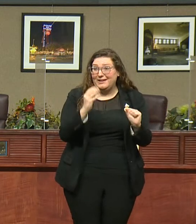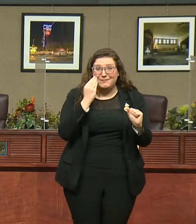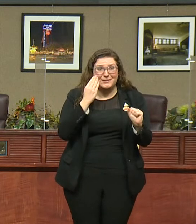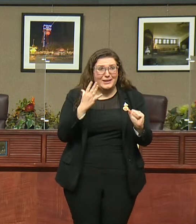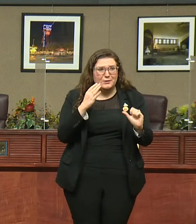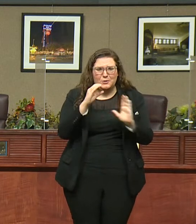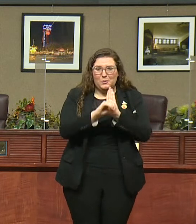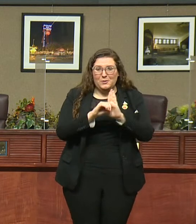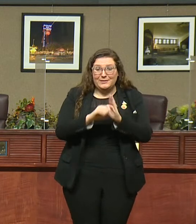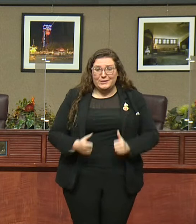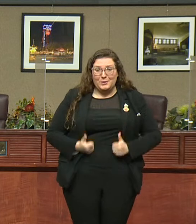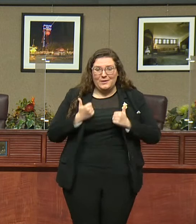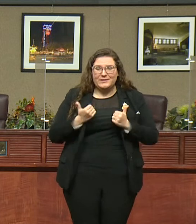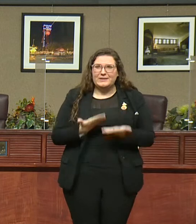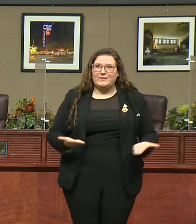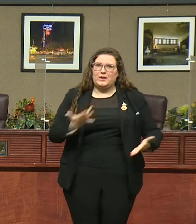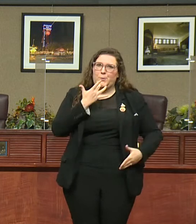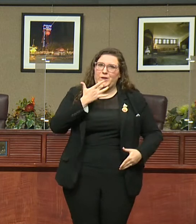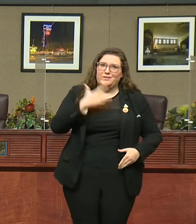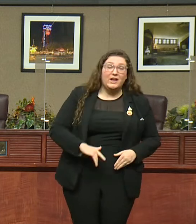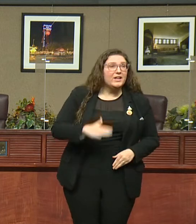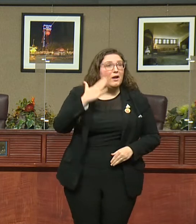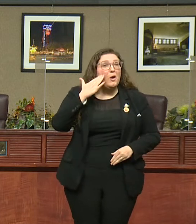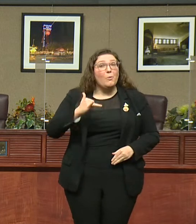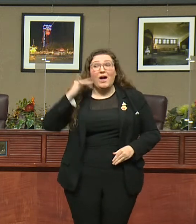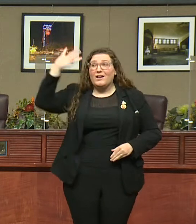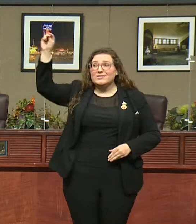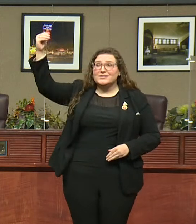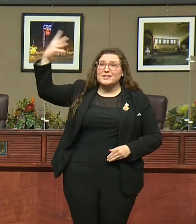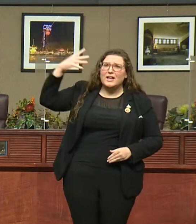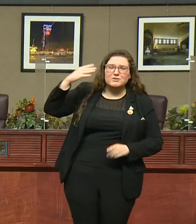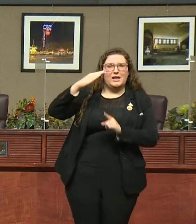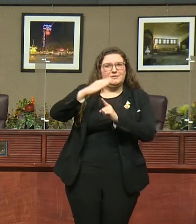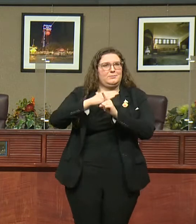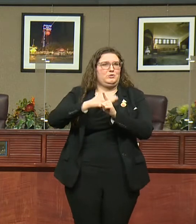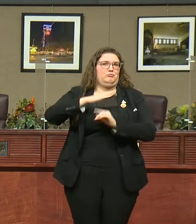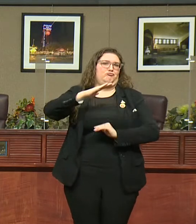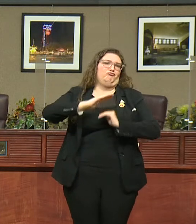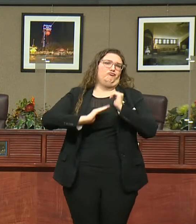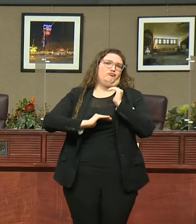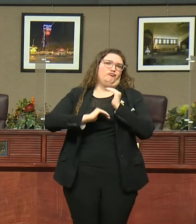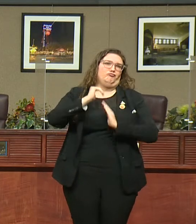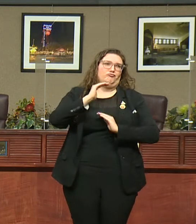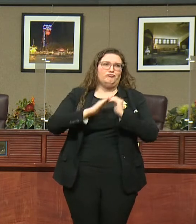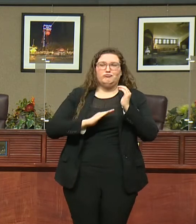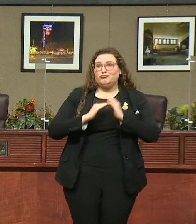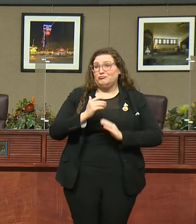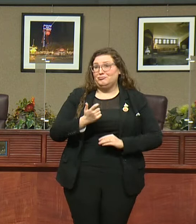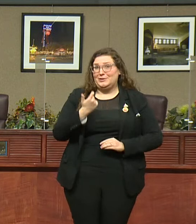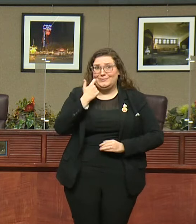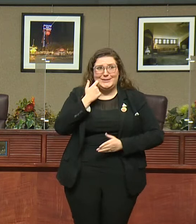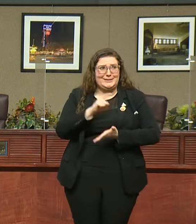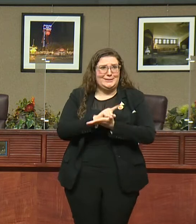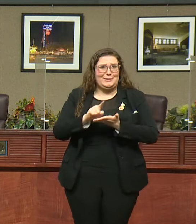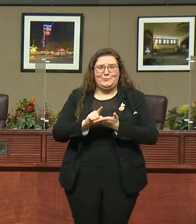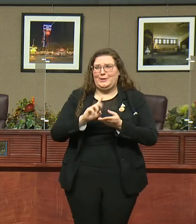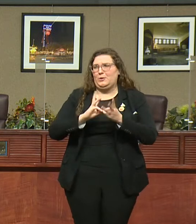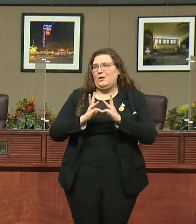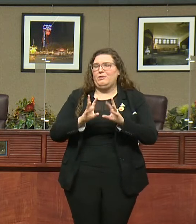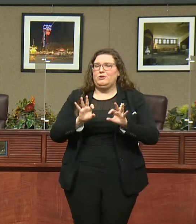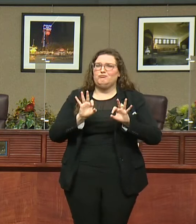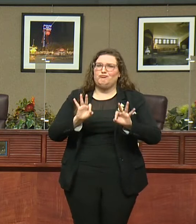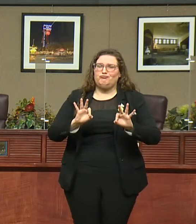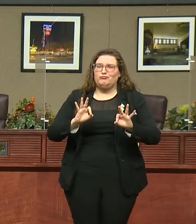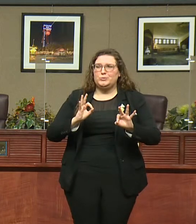Orlando with sunshine and comfortable temperatures. We have had just a marvelous last couple of weeks in terms of weather. So to